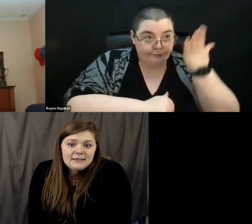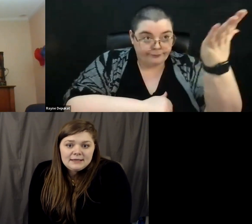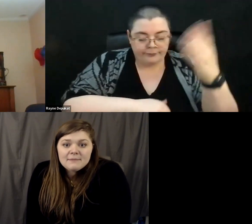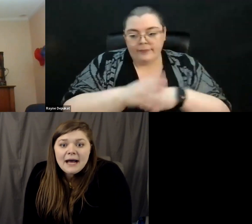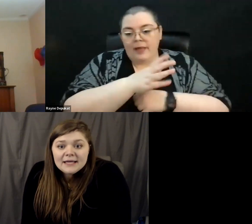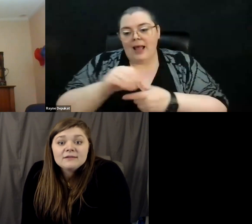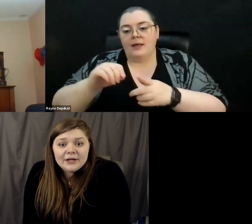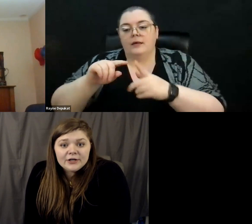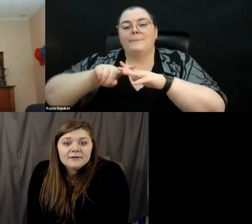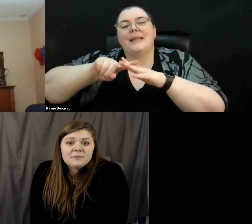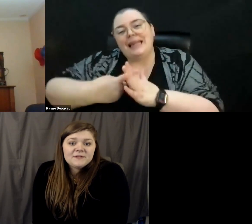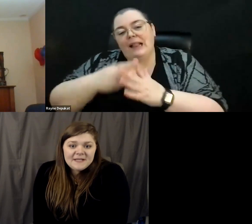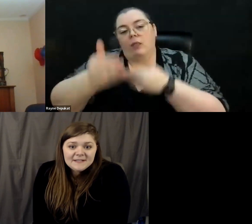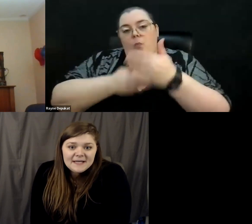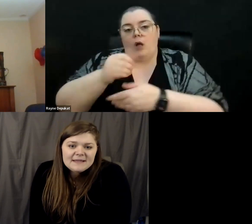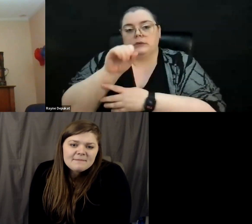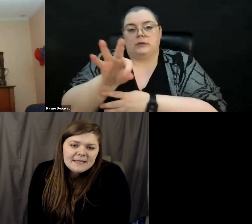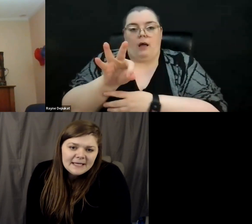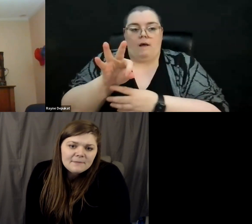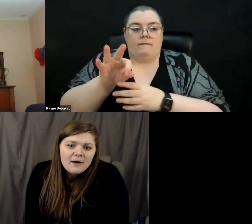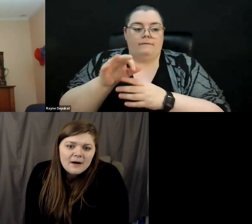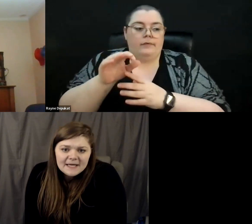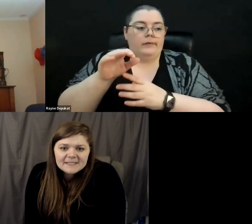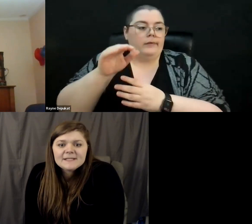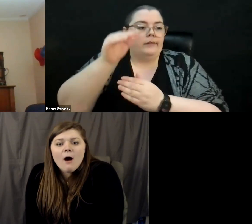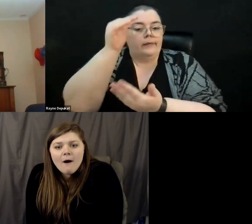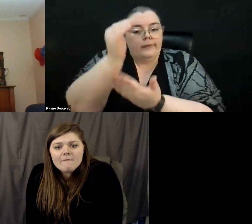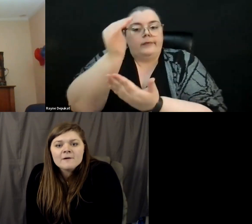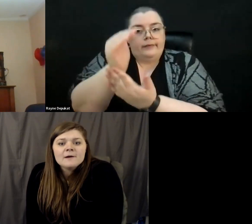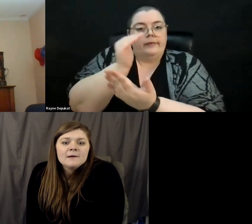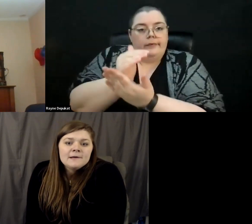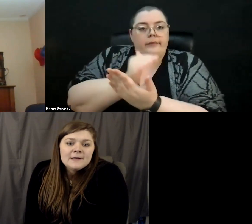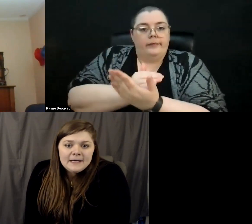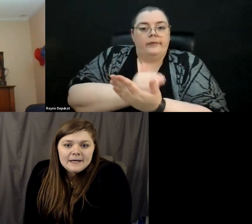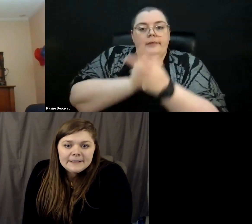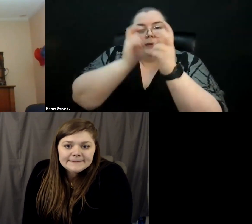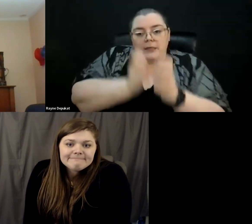and compiling a letter to present, and then beginning the process of